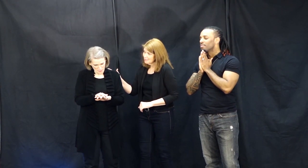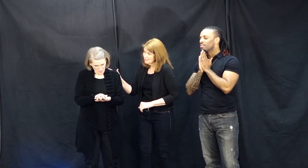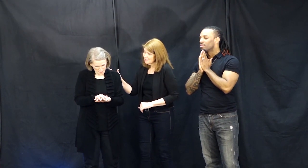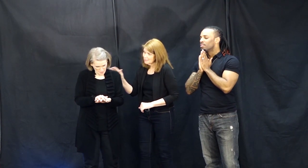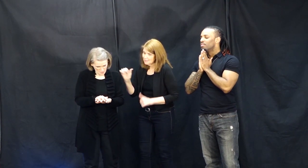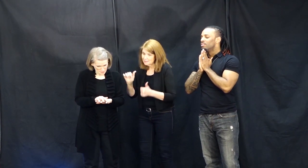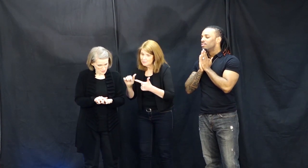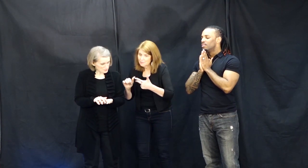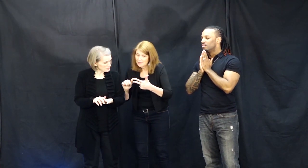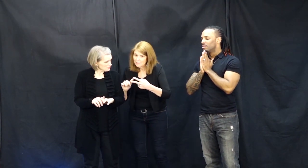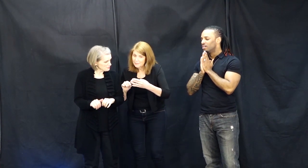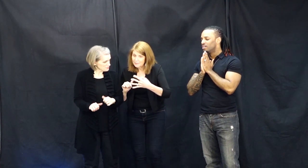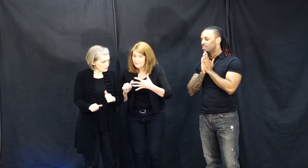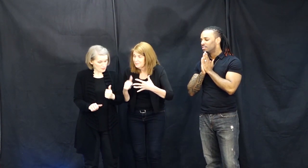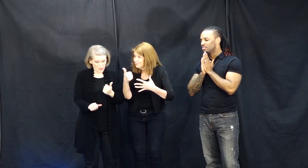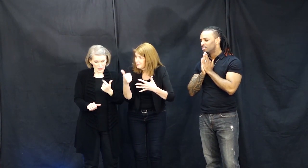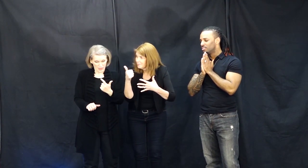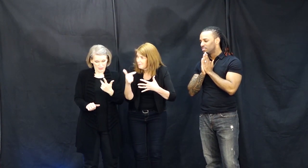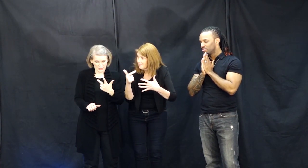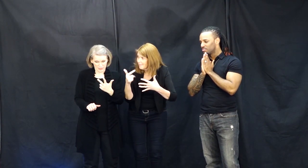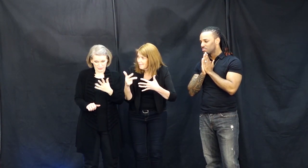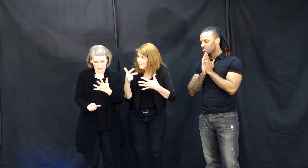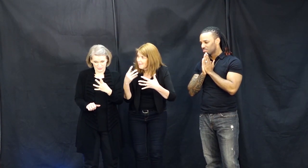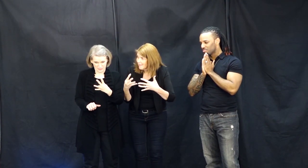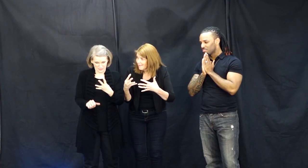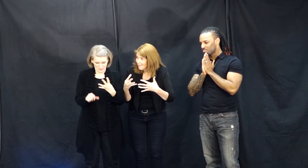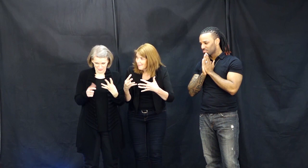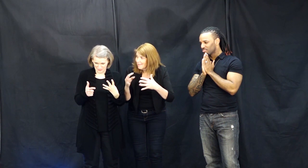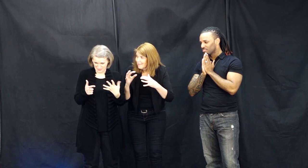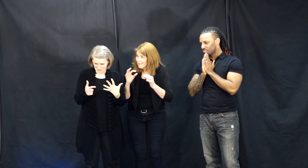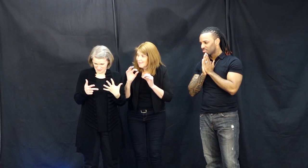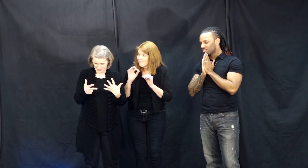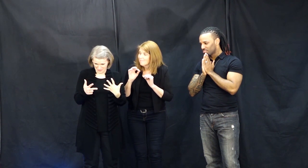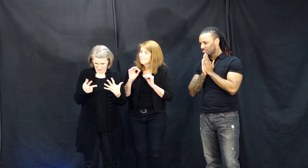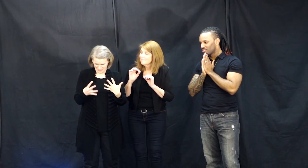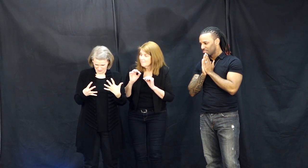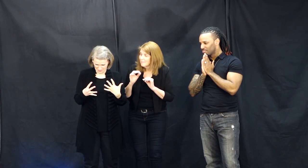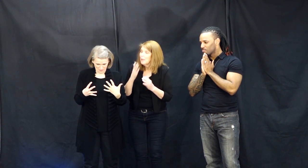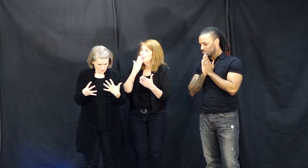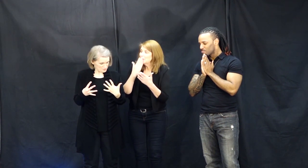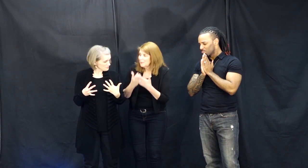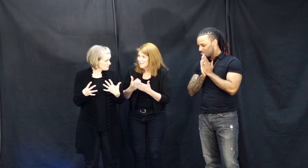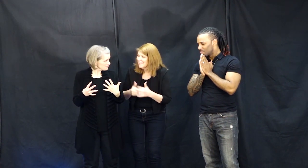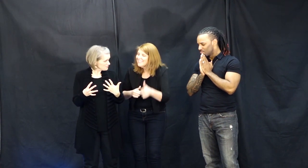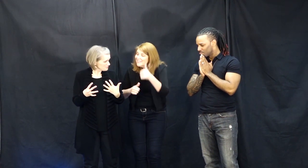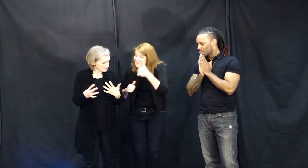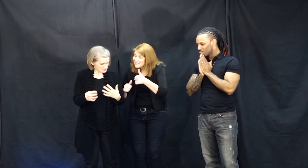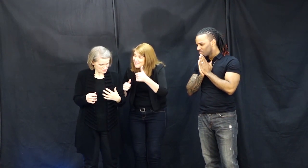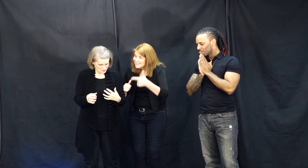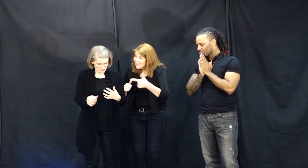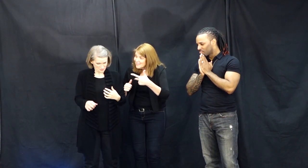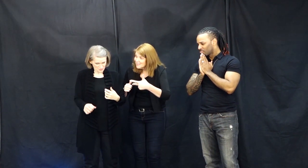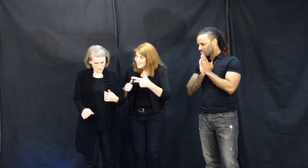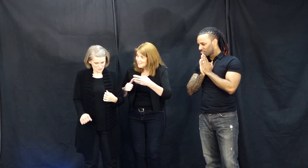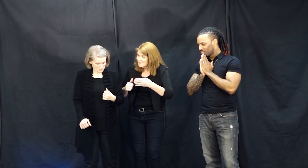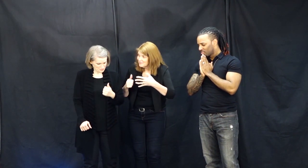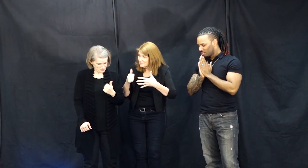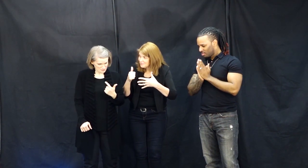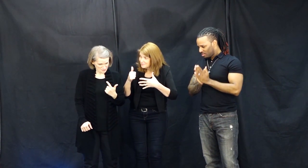1, 2, 3, 4, 5, 6, 7, 8, 9. 6, 7, 8, 9. Good. 1, 2, 3, 4, 5,